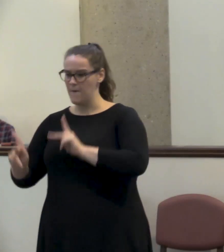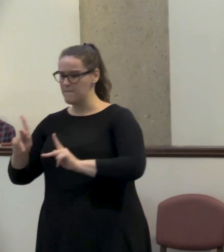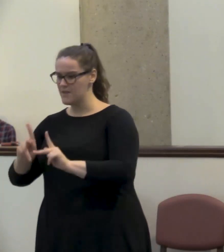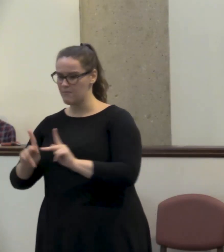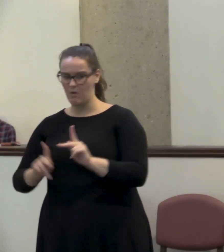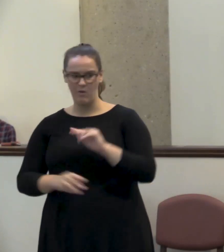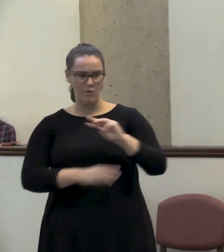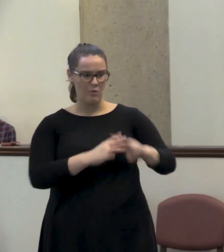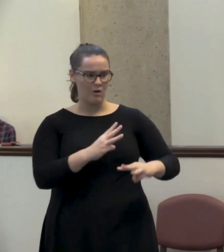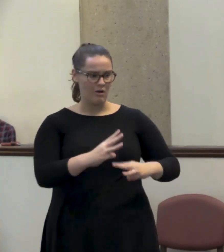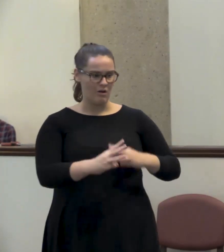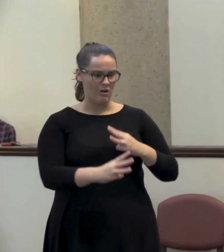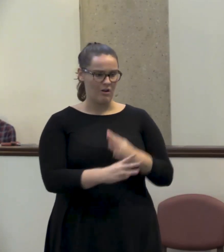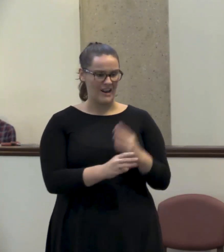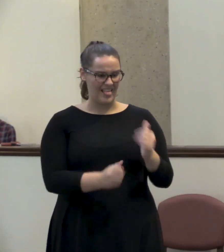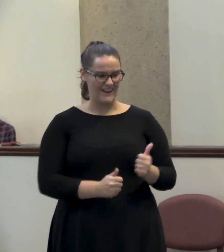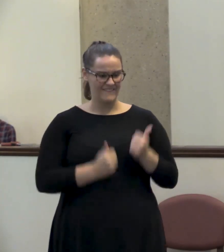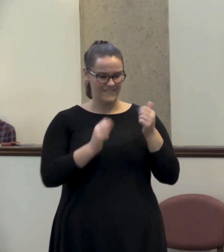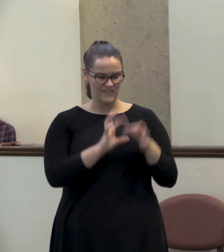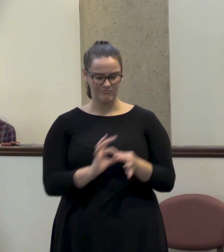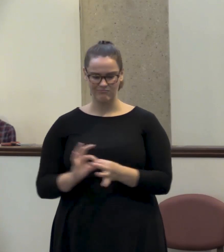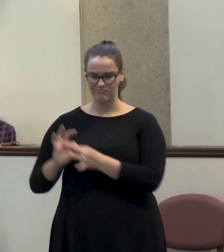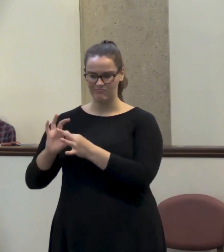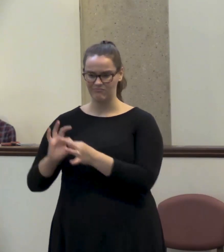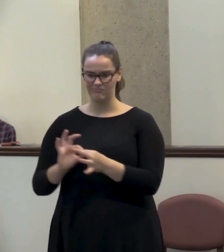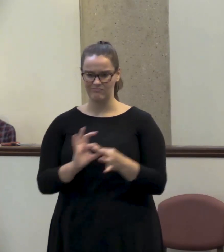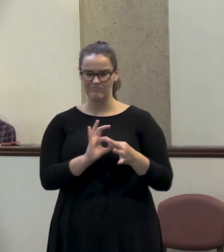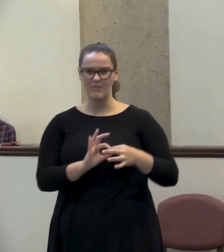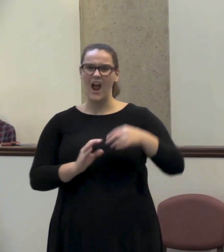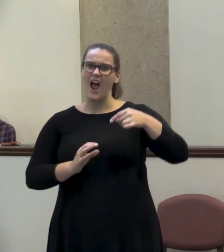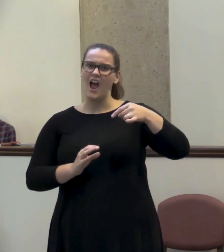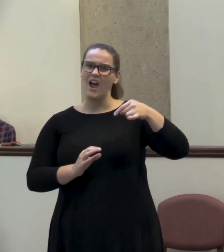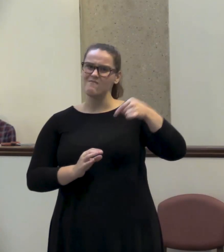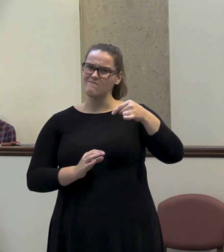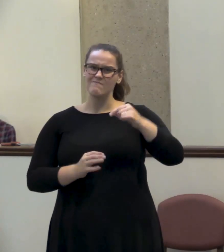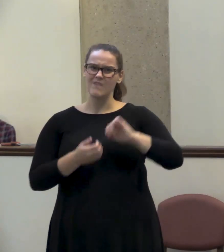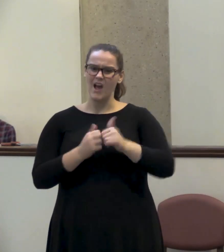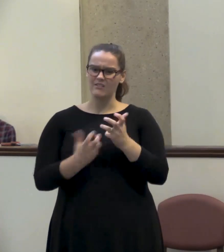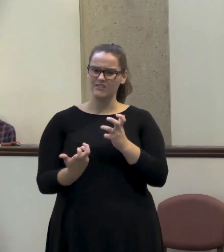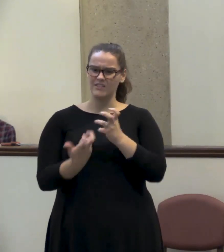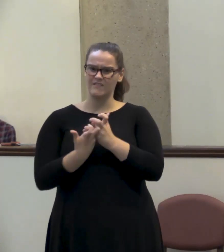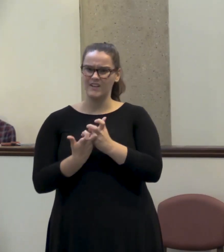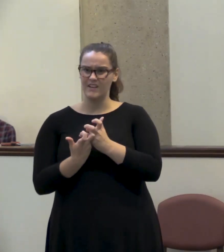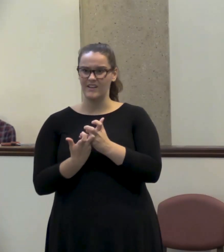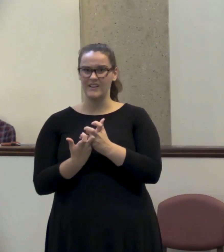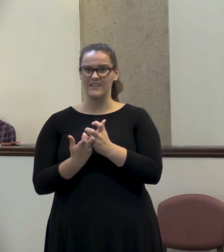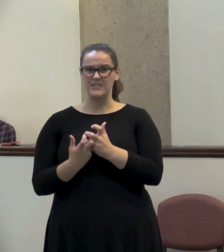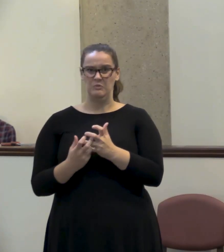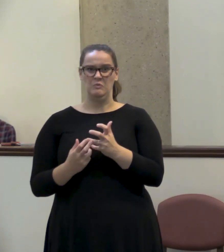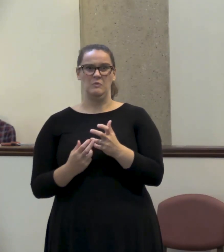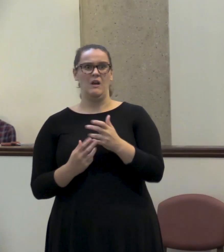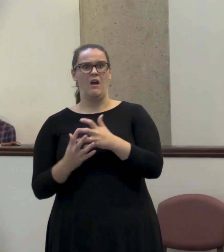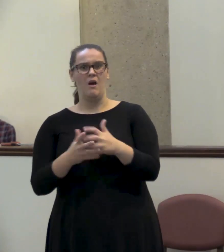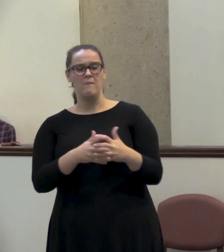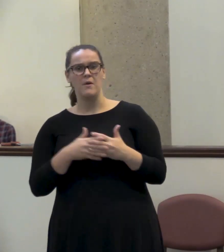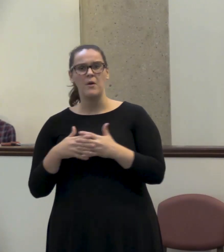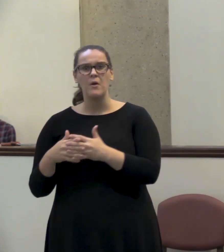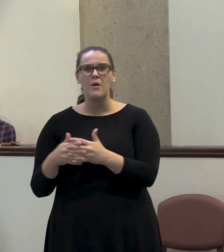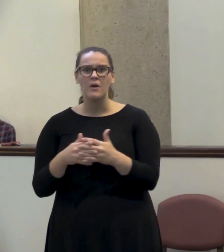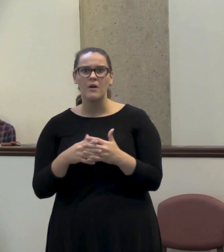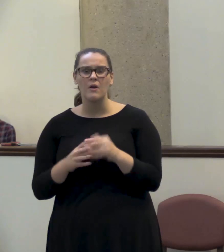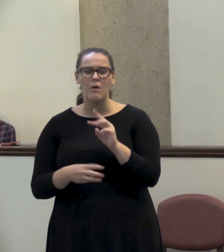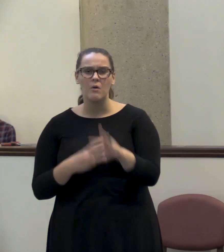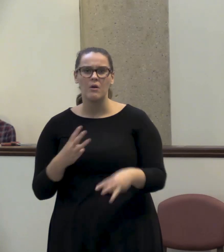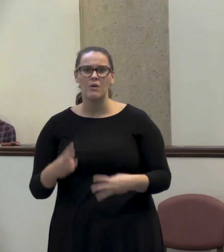and a culture that believes that bigger is better and more the merrier? What are we